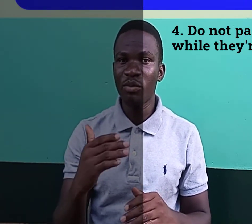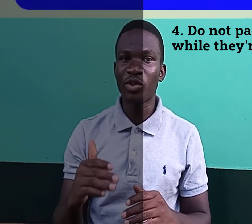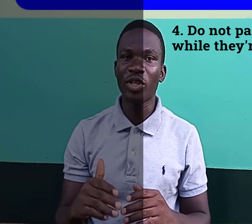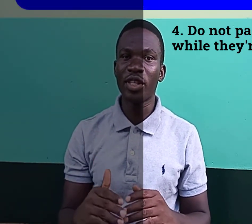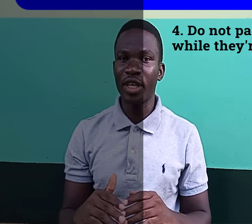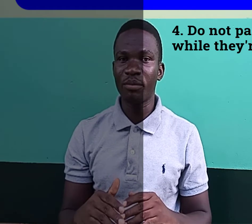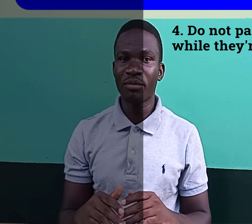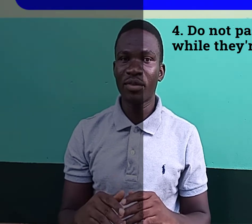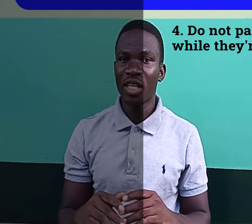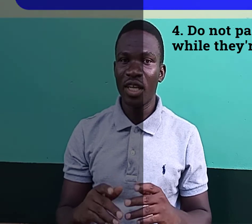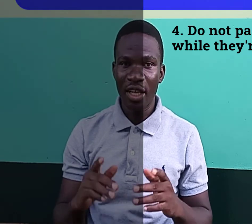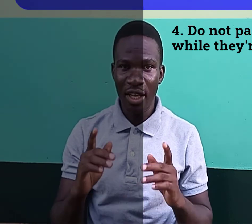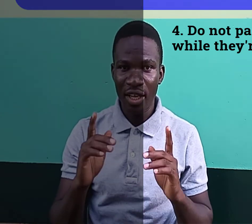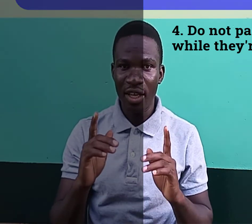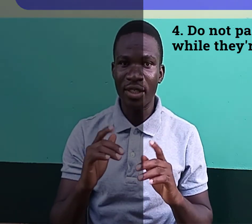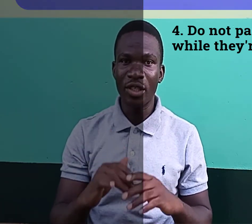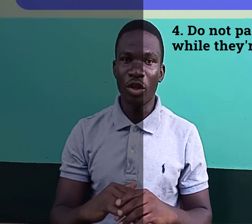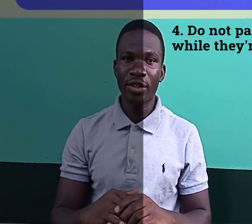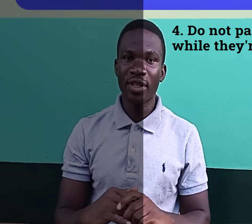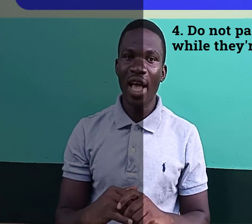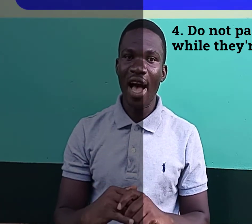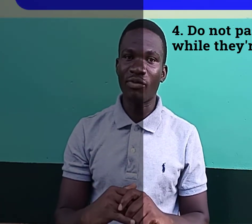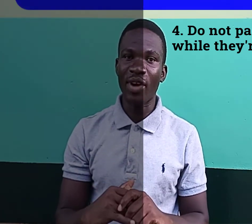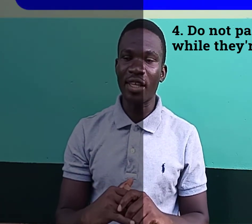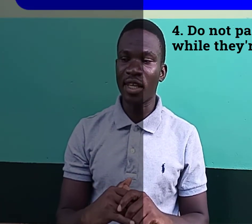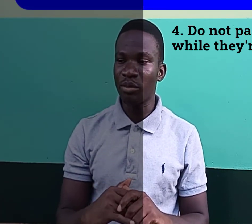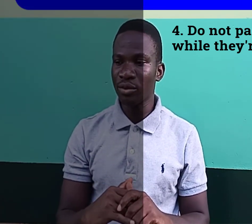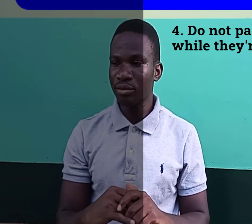between them, it's not advisable.